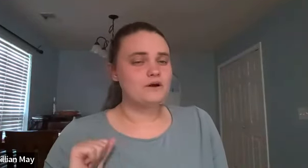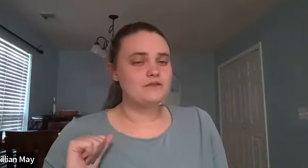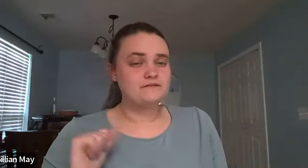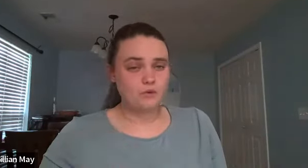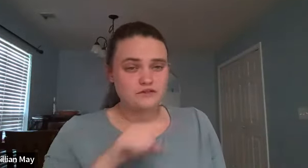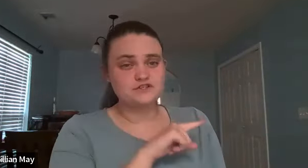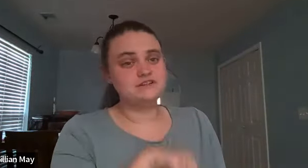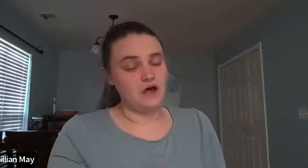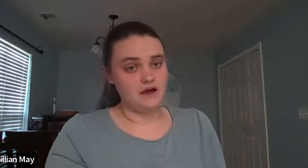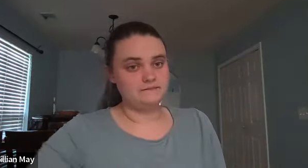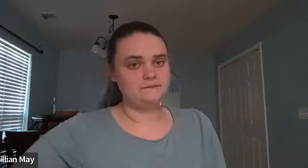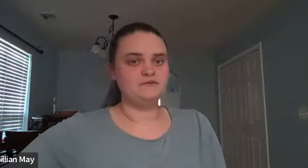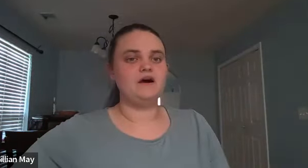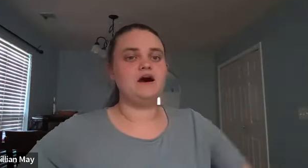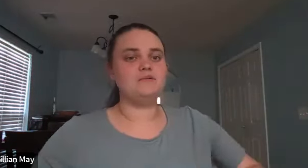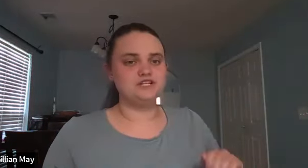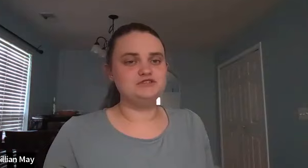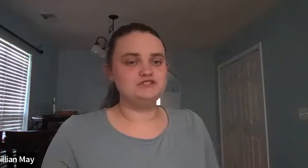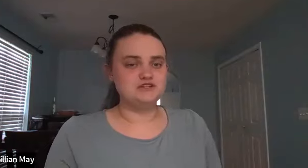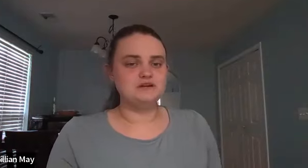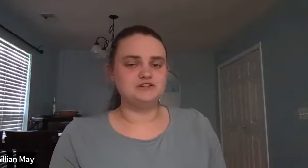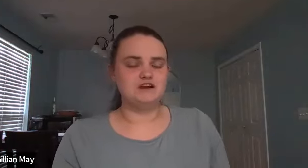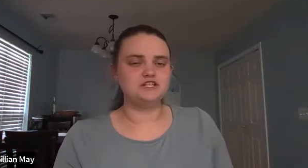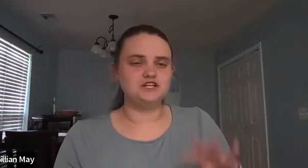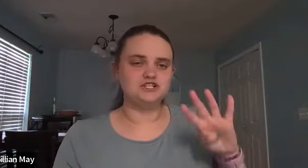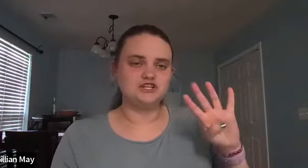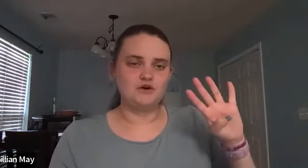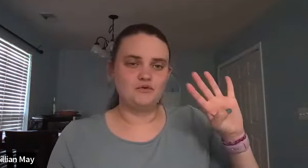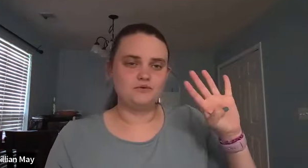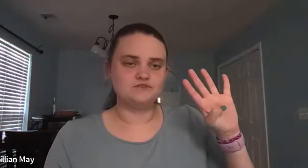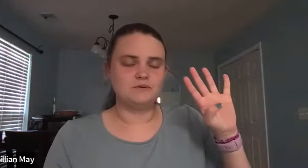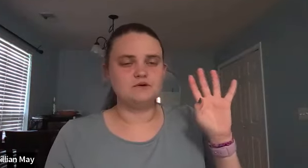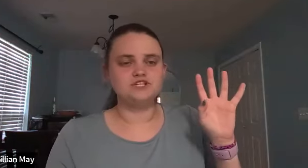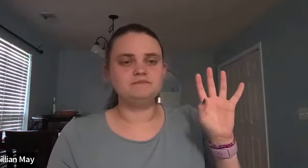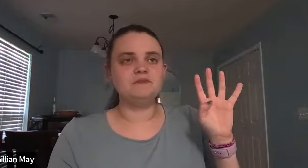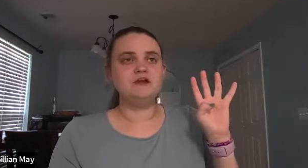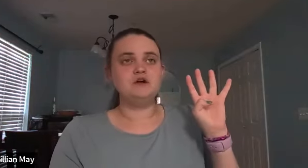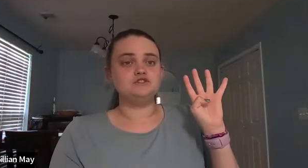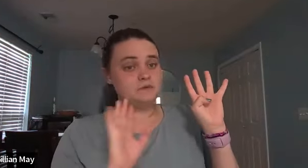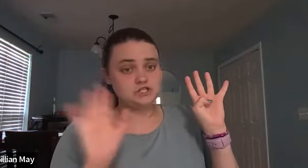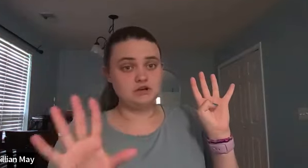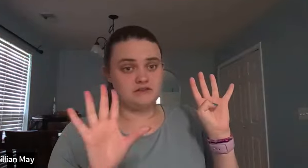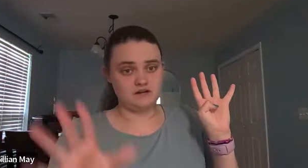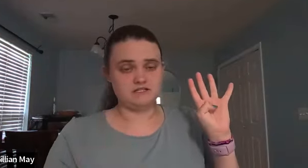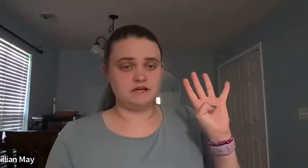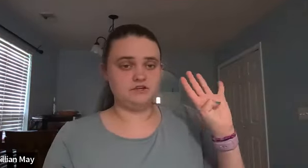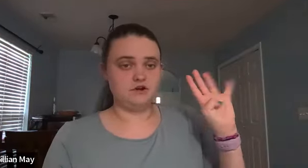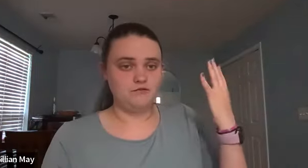For the 4th of July, what you do is you're actually going to just go the motion. So I'm going to show you and then I'll explain it. You go